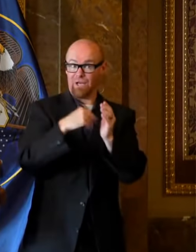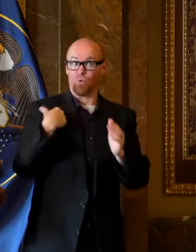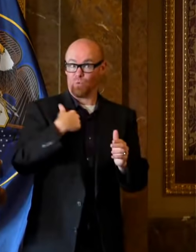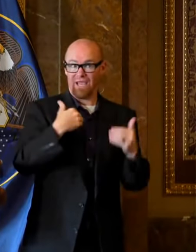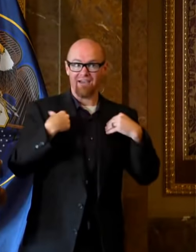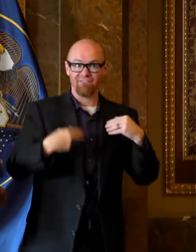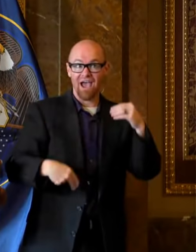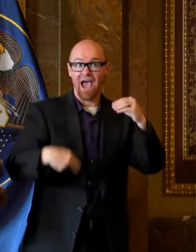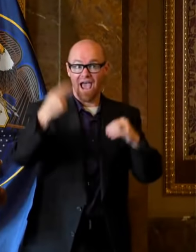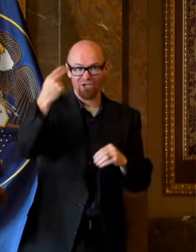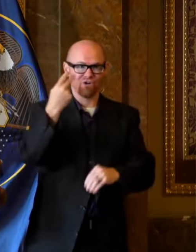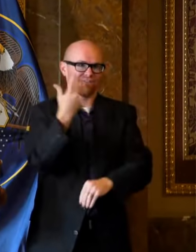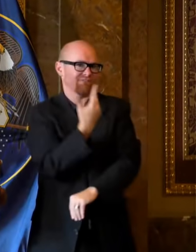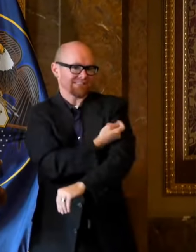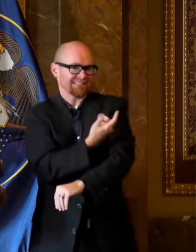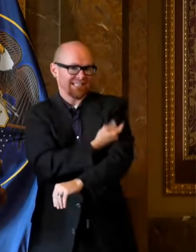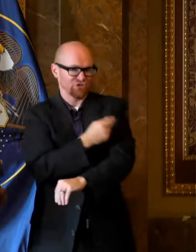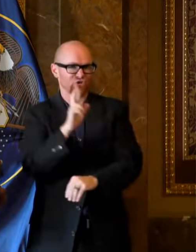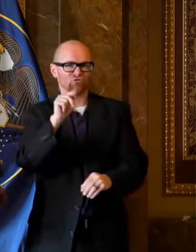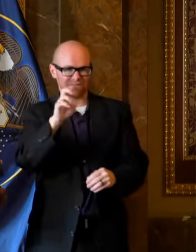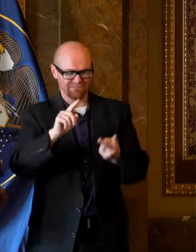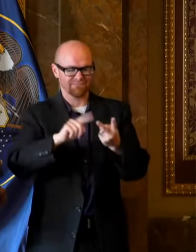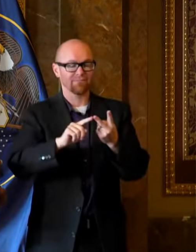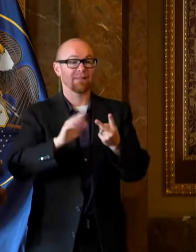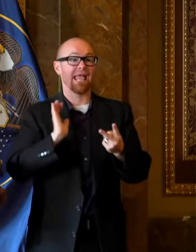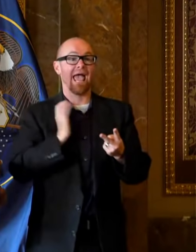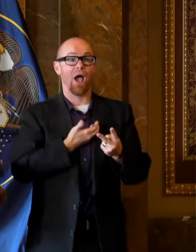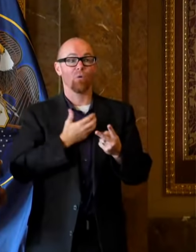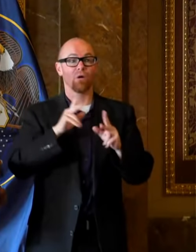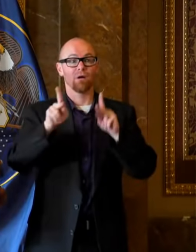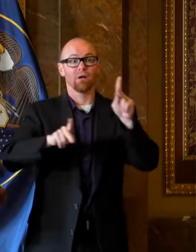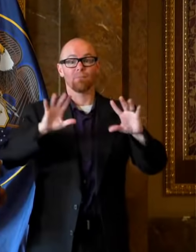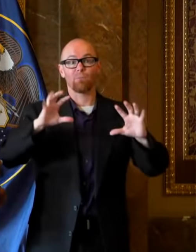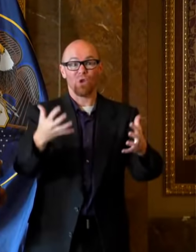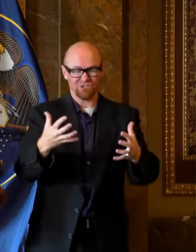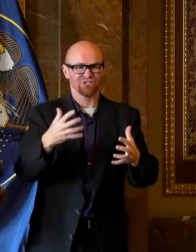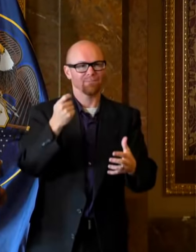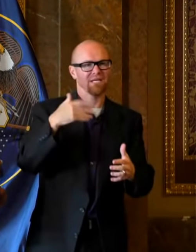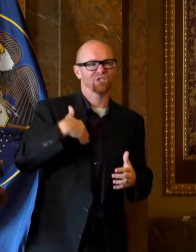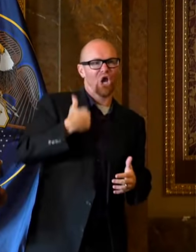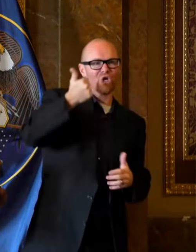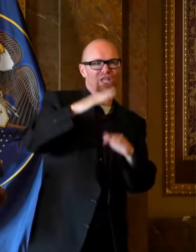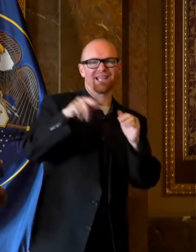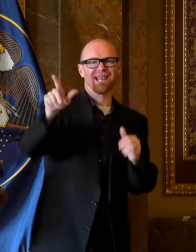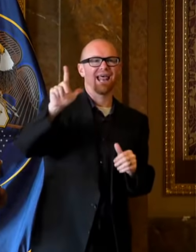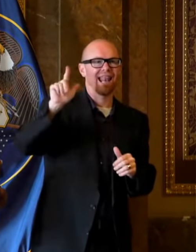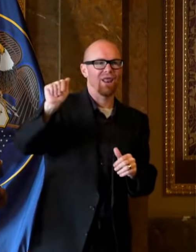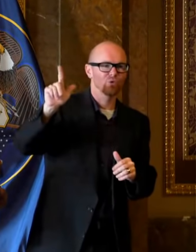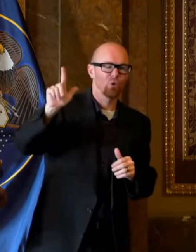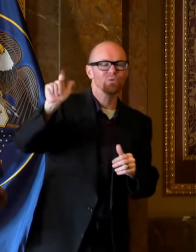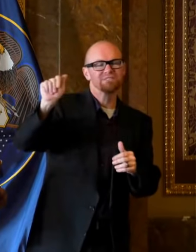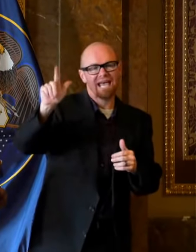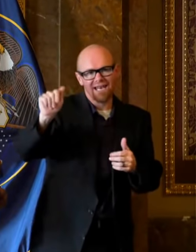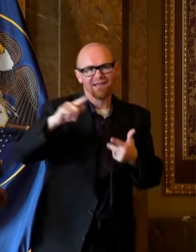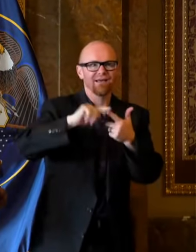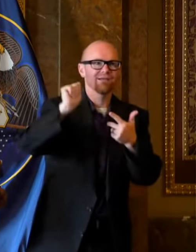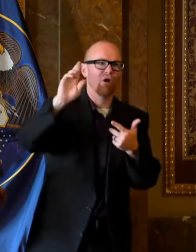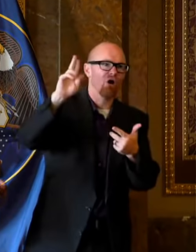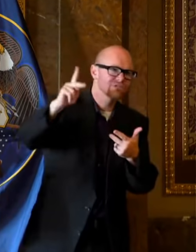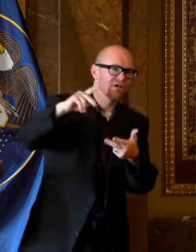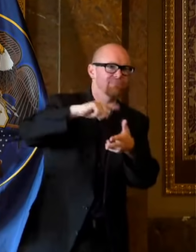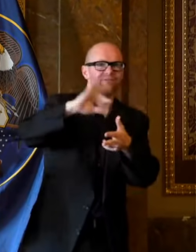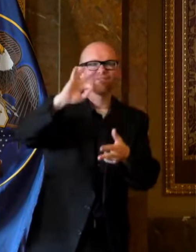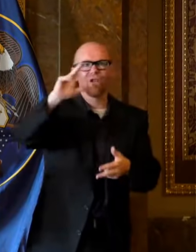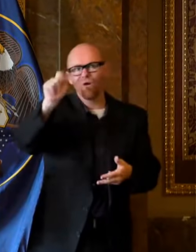rates than those. We're a younger population than those areas, and so we're very hopeful that plateau and turn will happen soon.